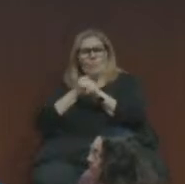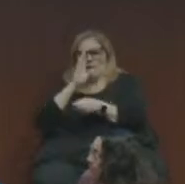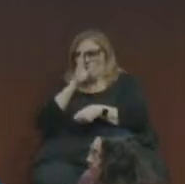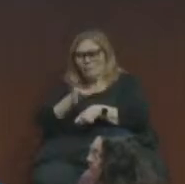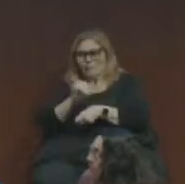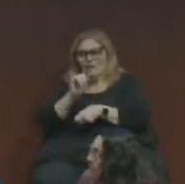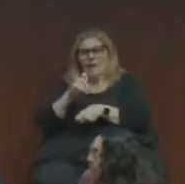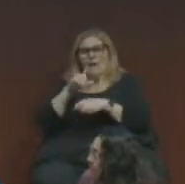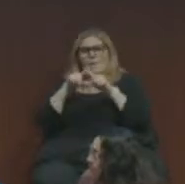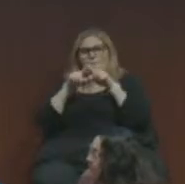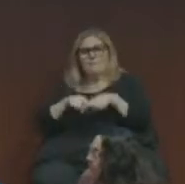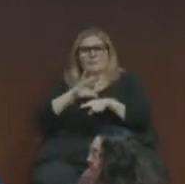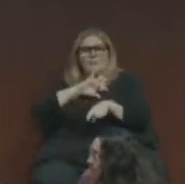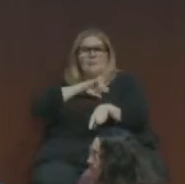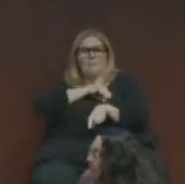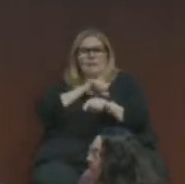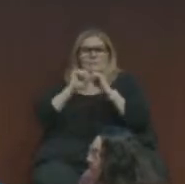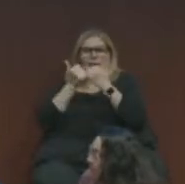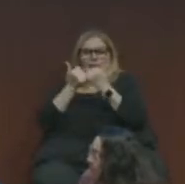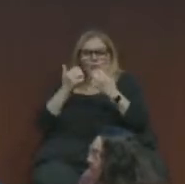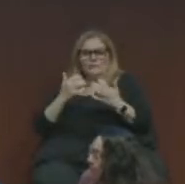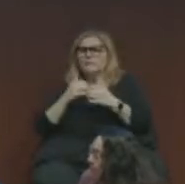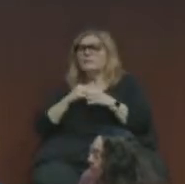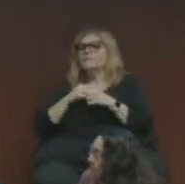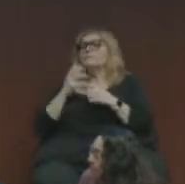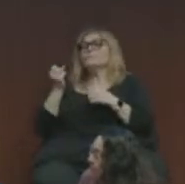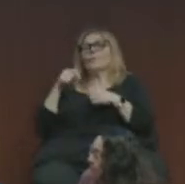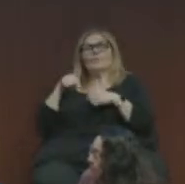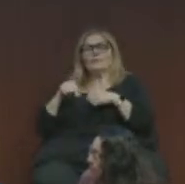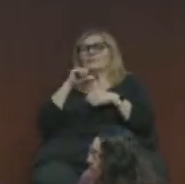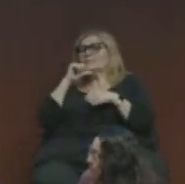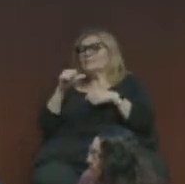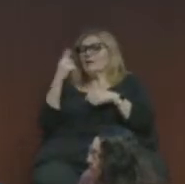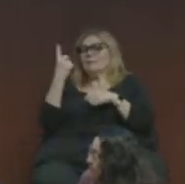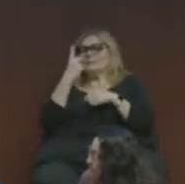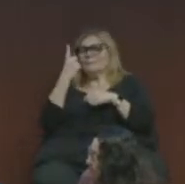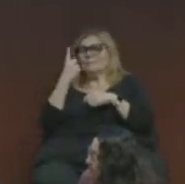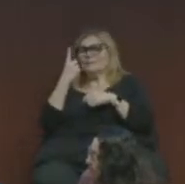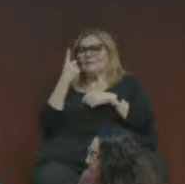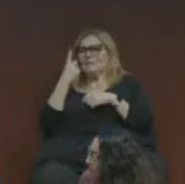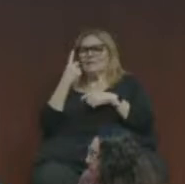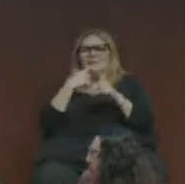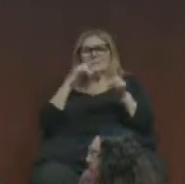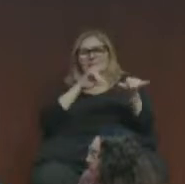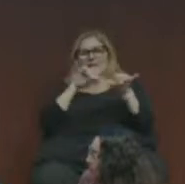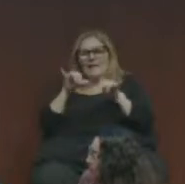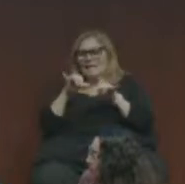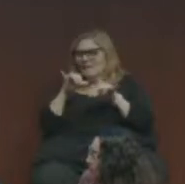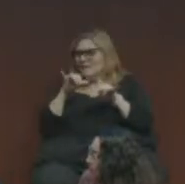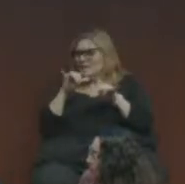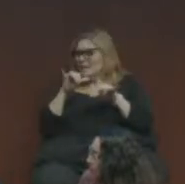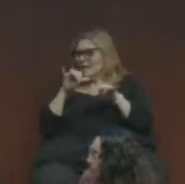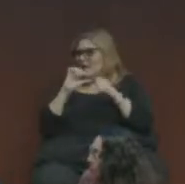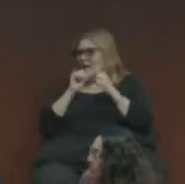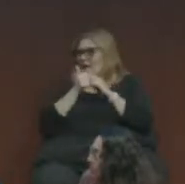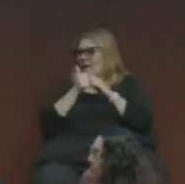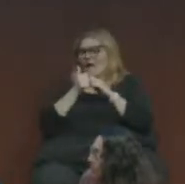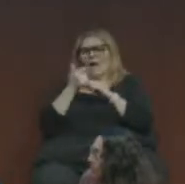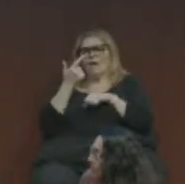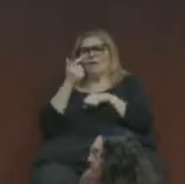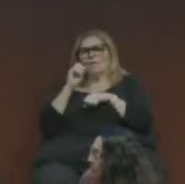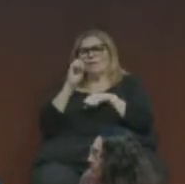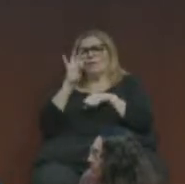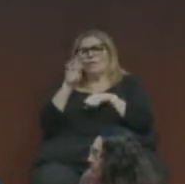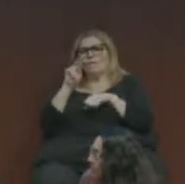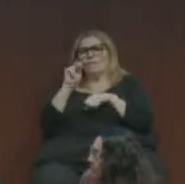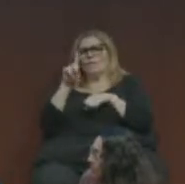on the Palestinian agency of it. And this is not something, and we are seeing also the attack on like how the GoFundMe